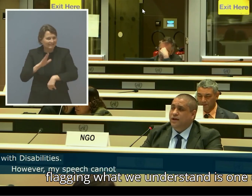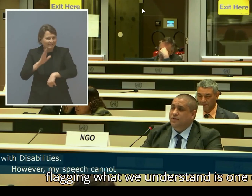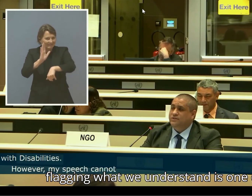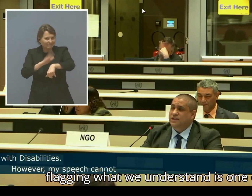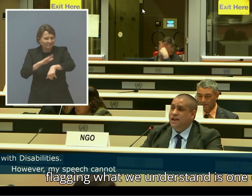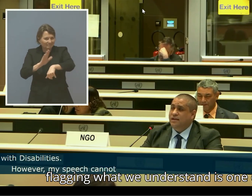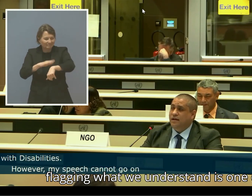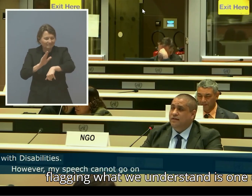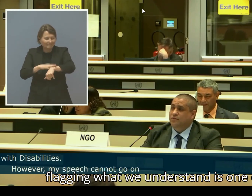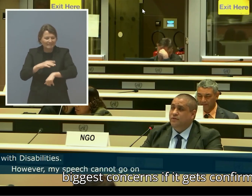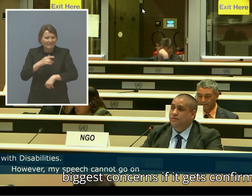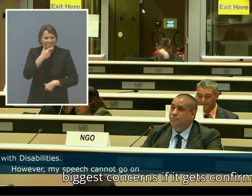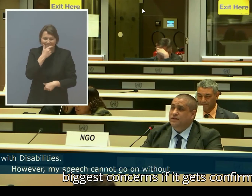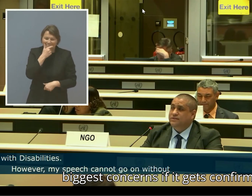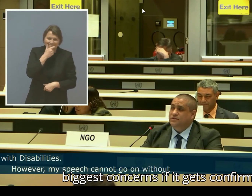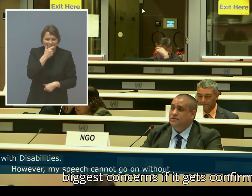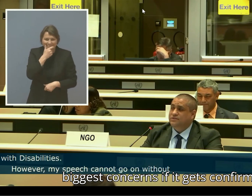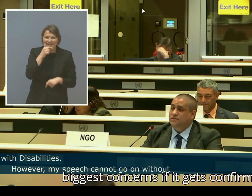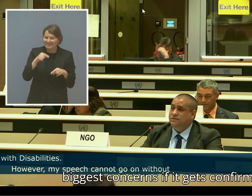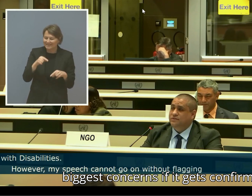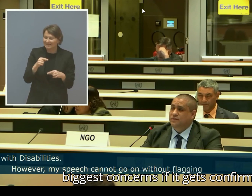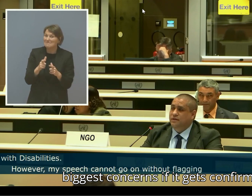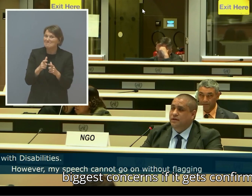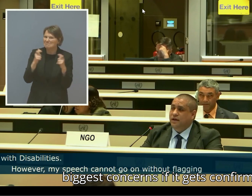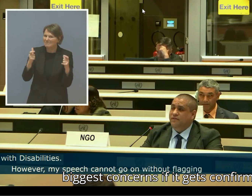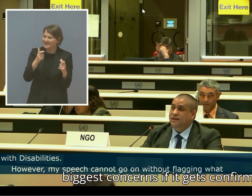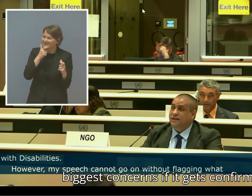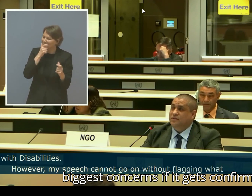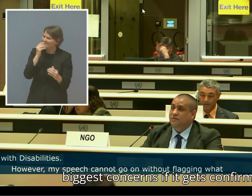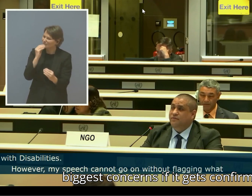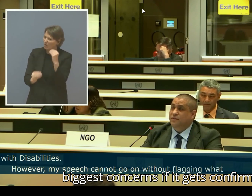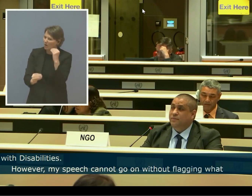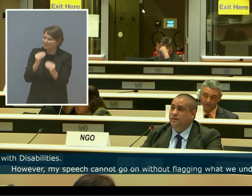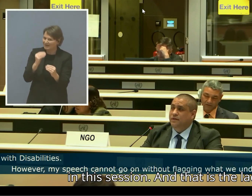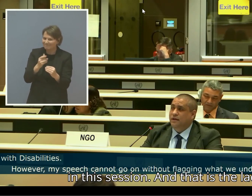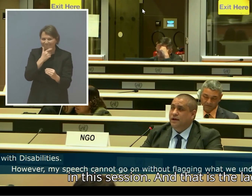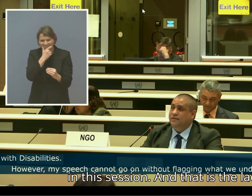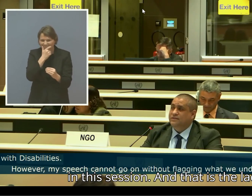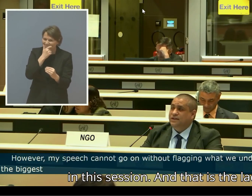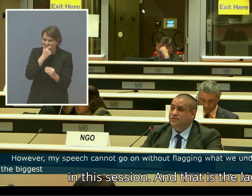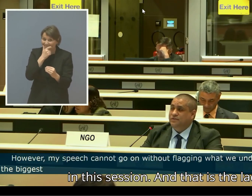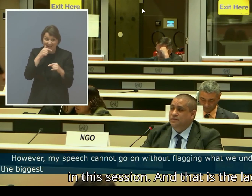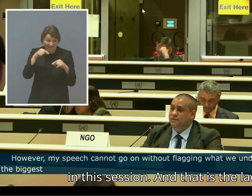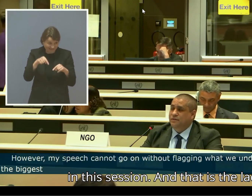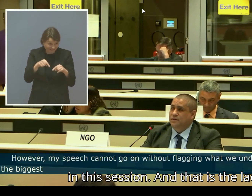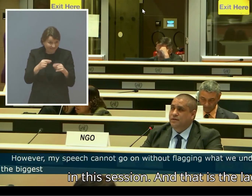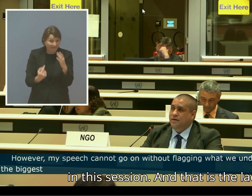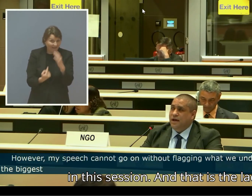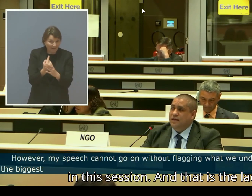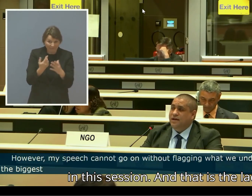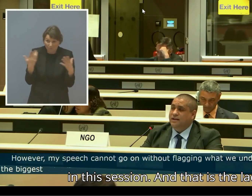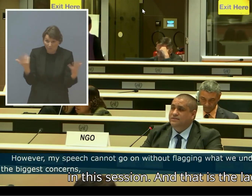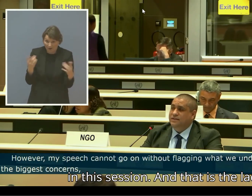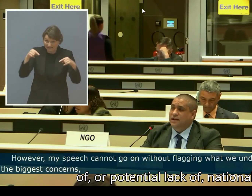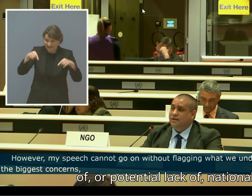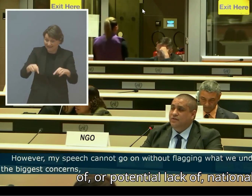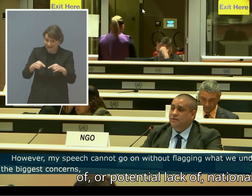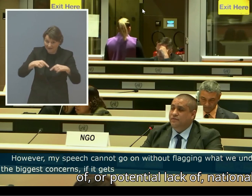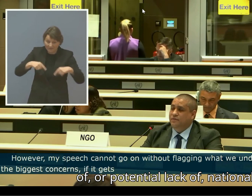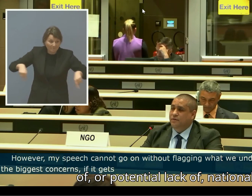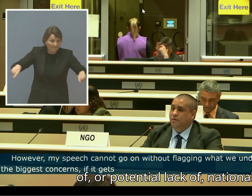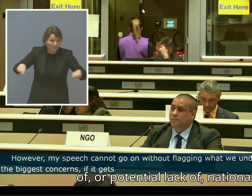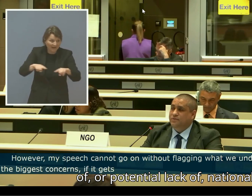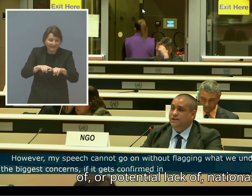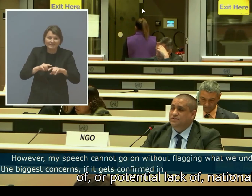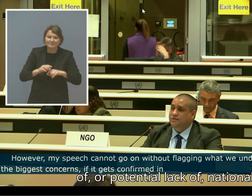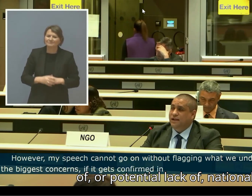we understand as one of the biggest concerns if it gets confirmed in this session. And that is the lack of,